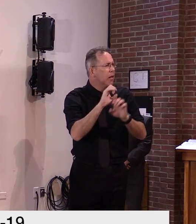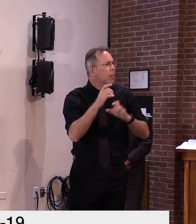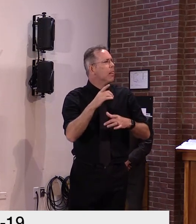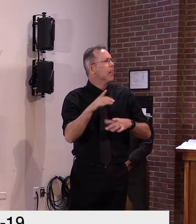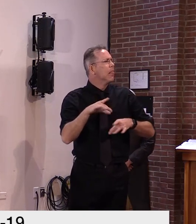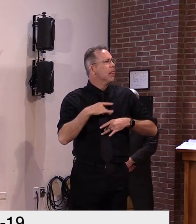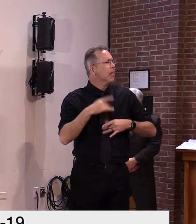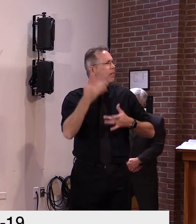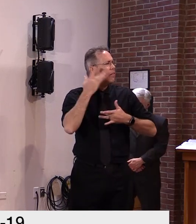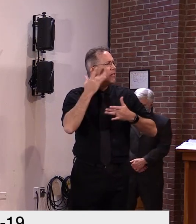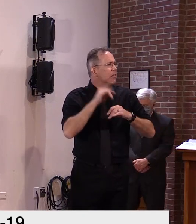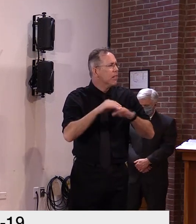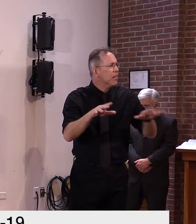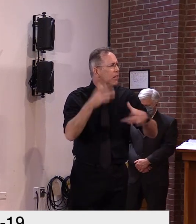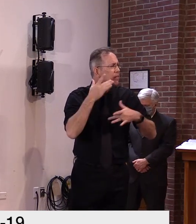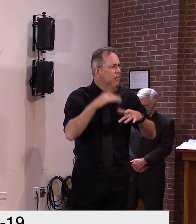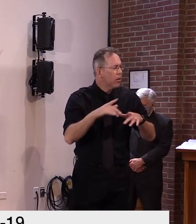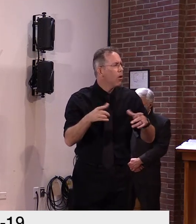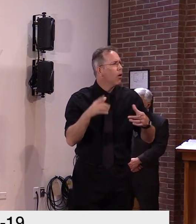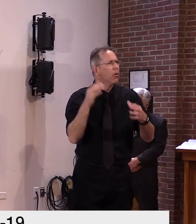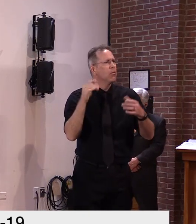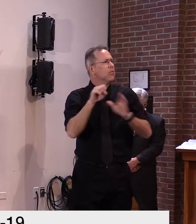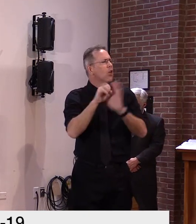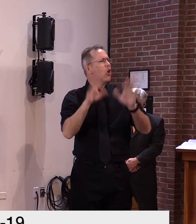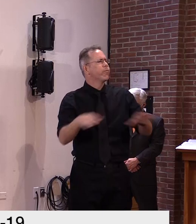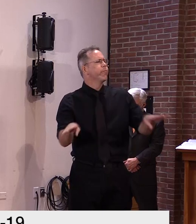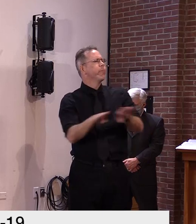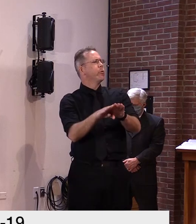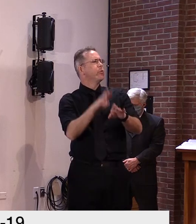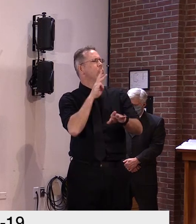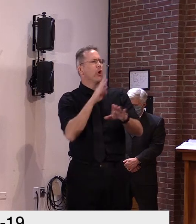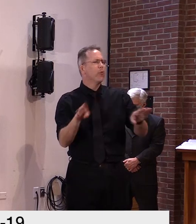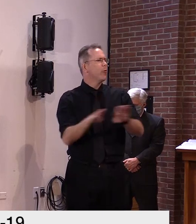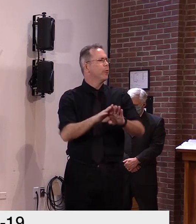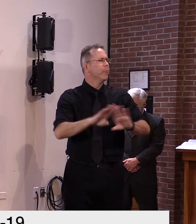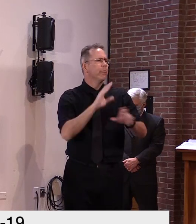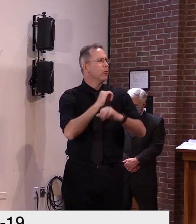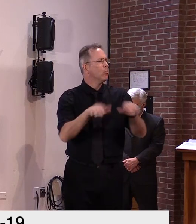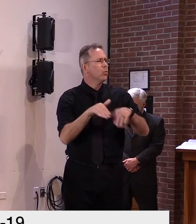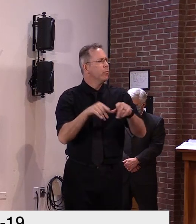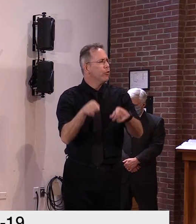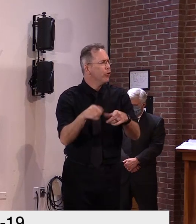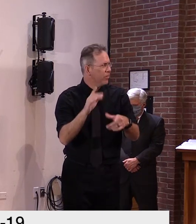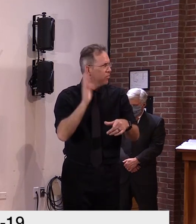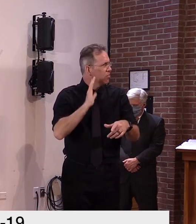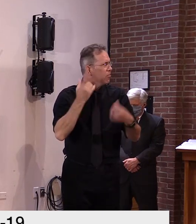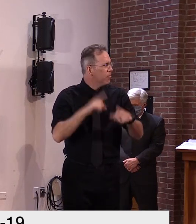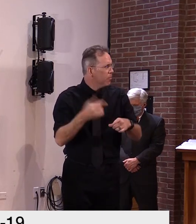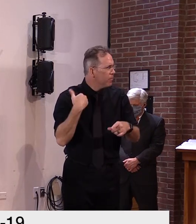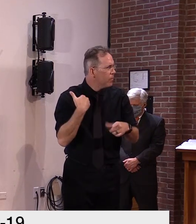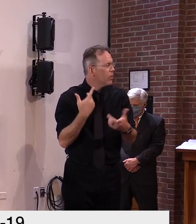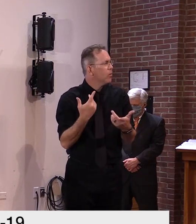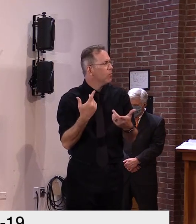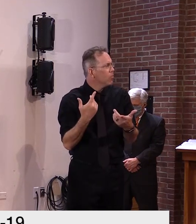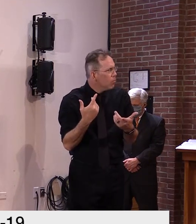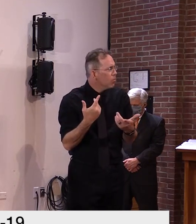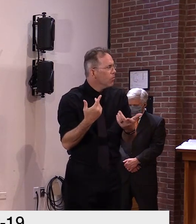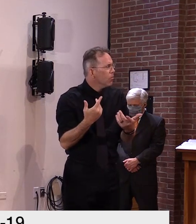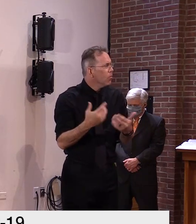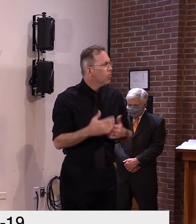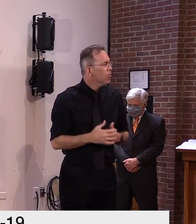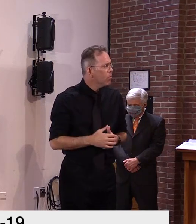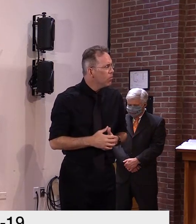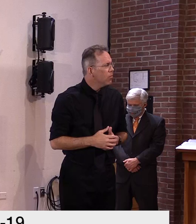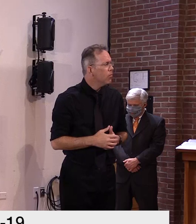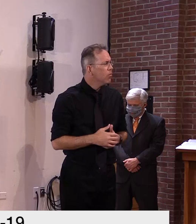the state just turned around and just instead of using our standard, they went to the federal